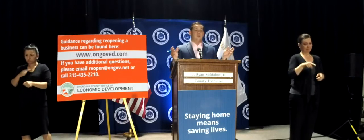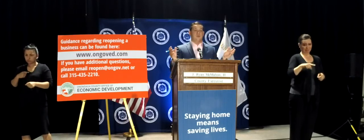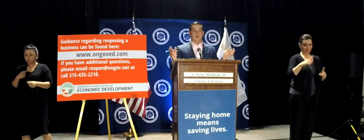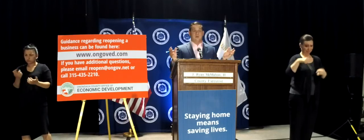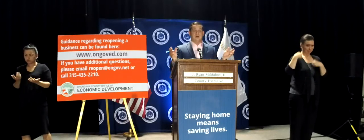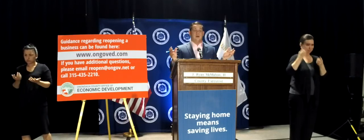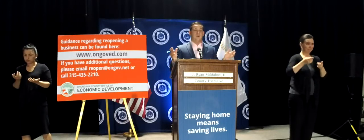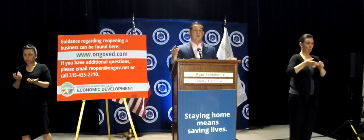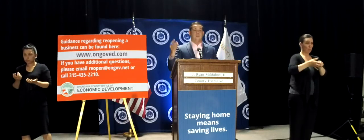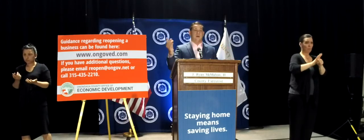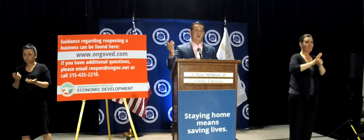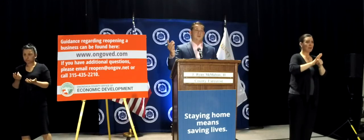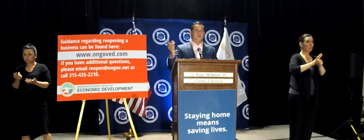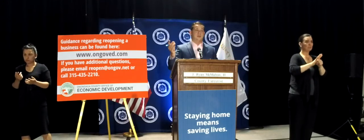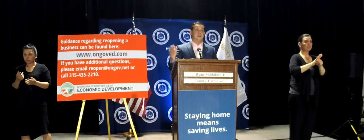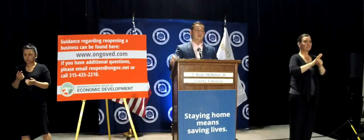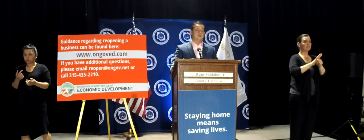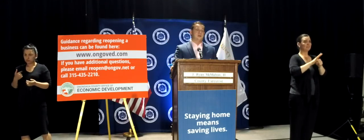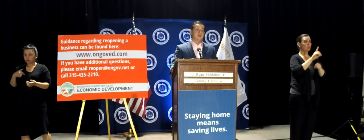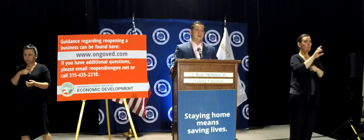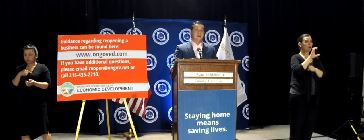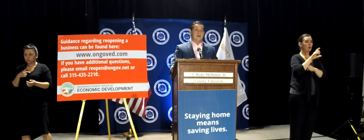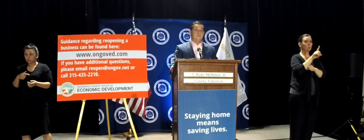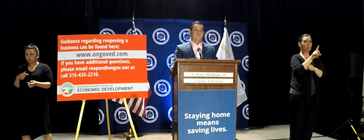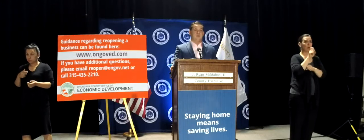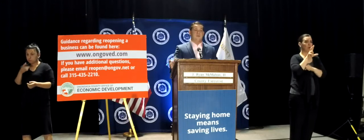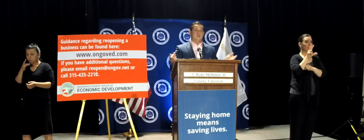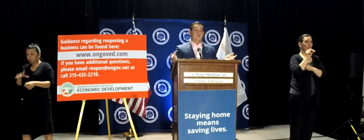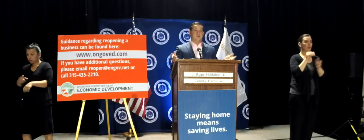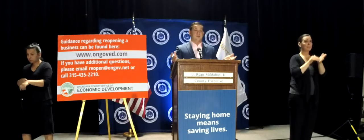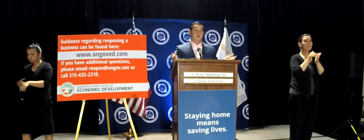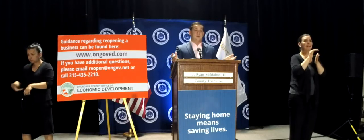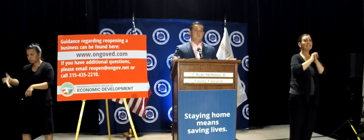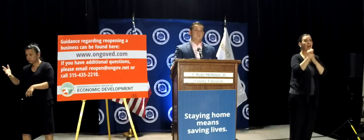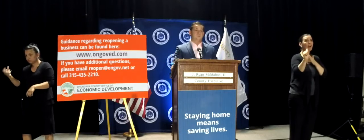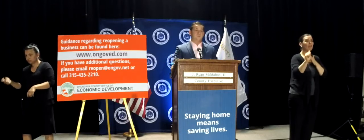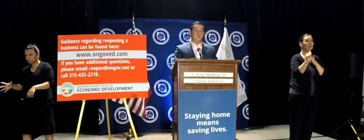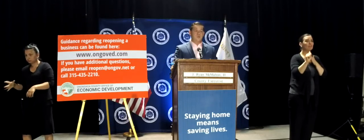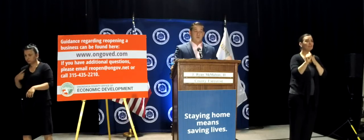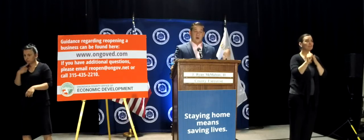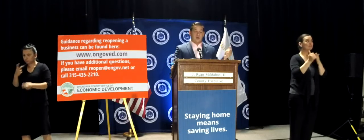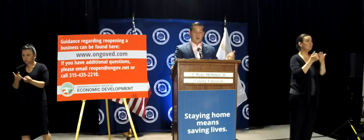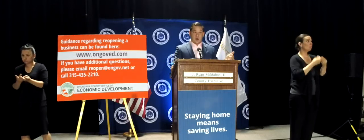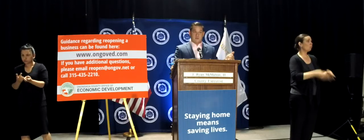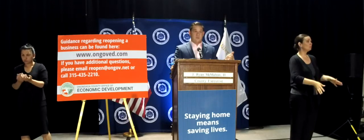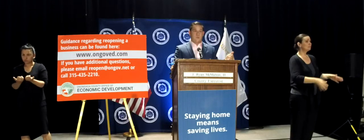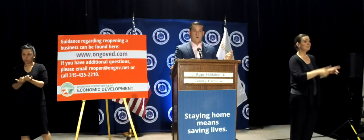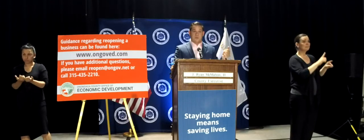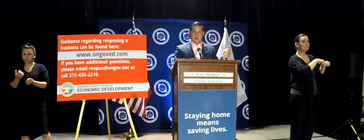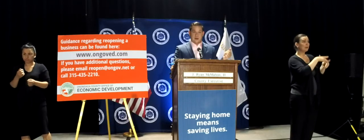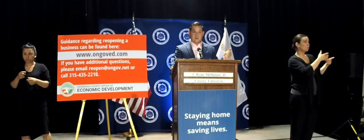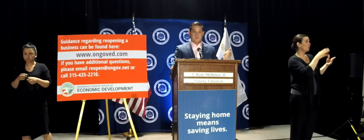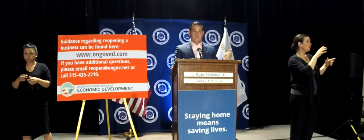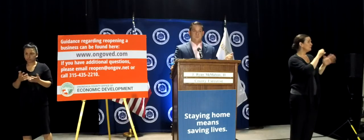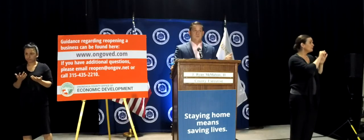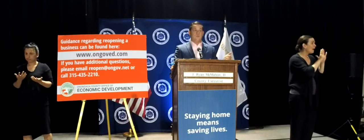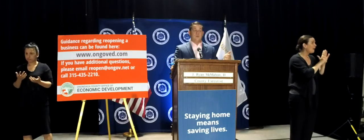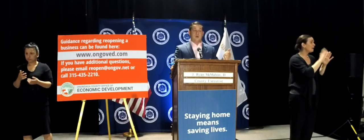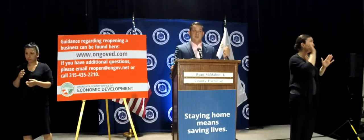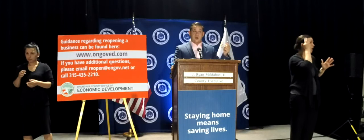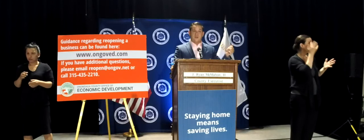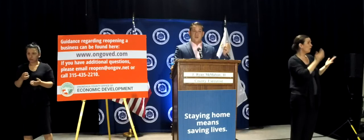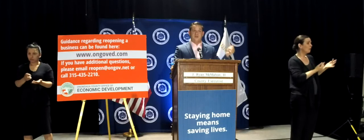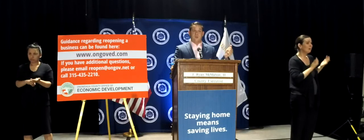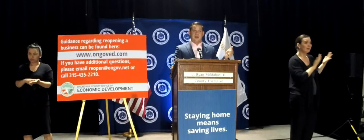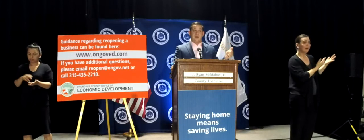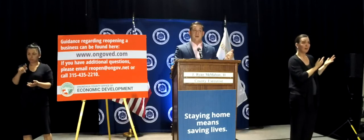to $130 million hole, depending on what the state does, and you have decisions to make. We've already cut what we can. We've